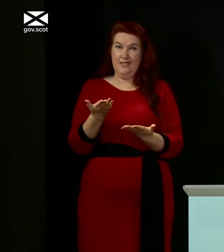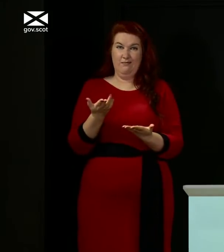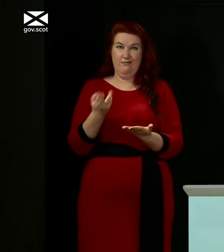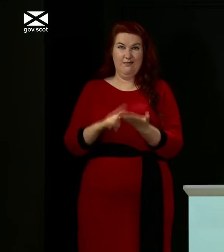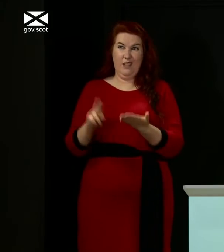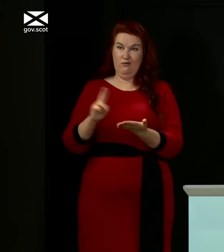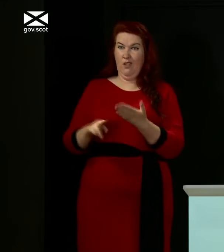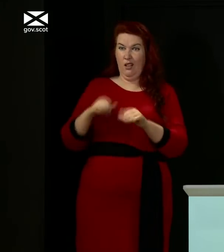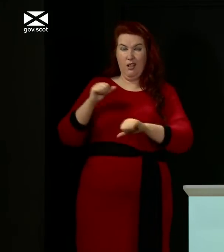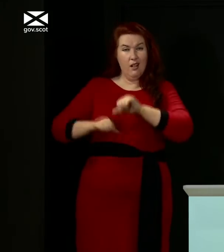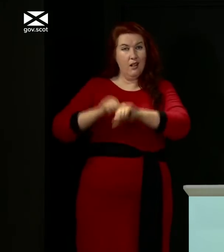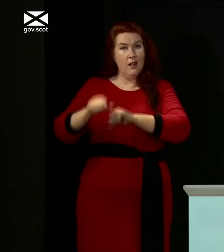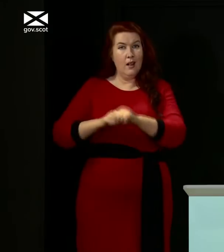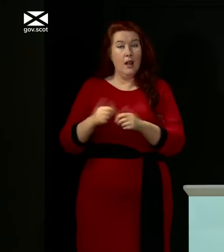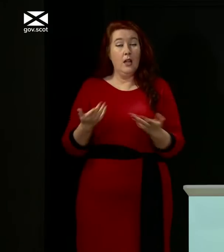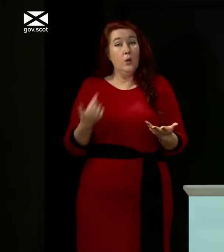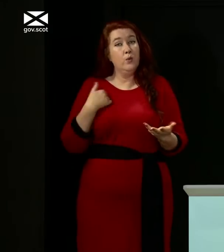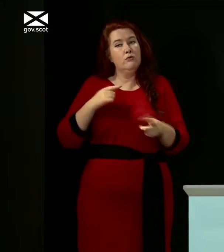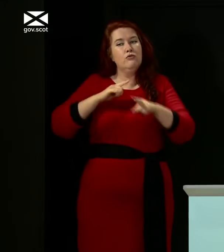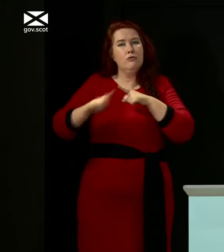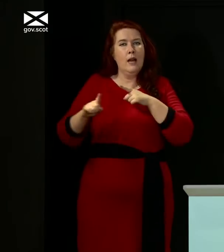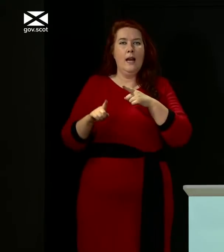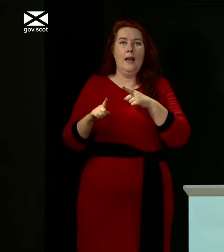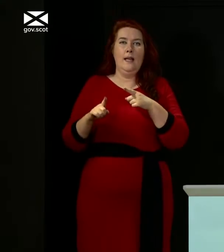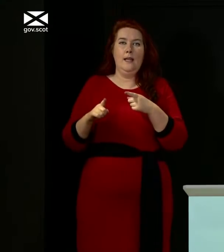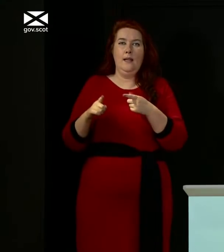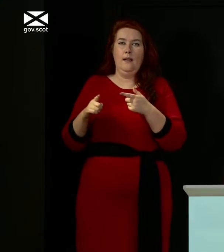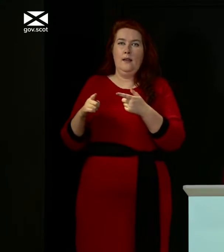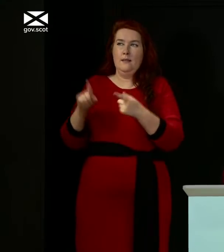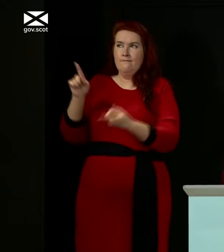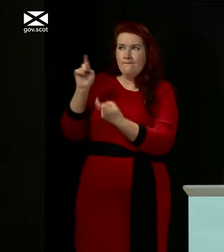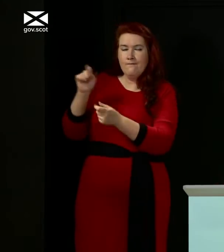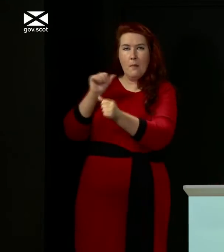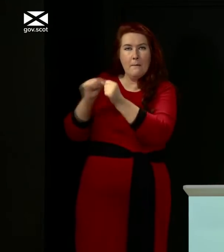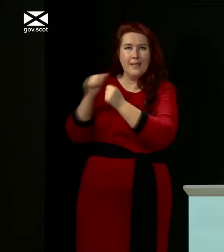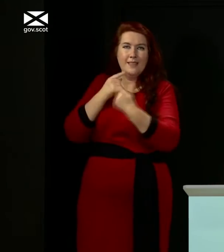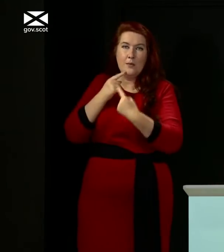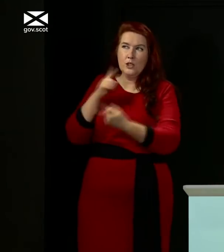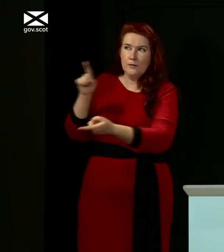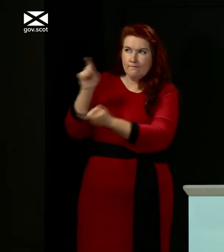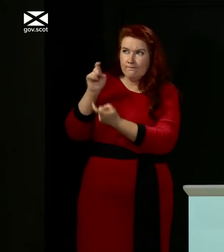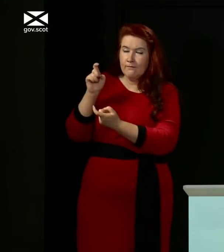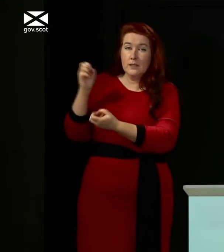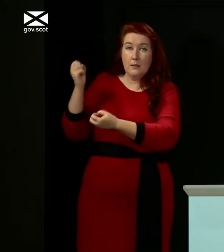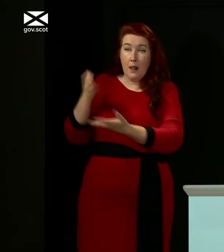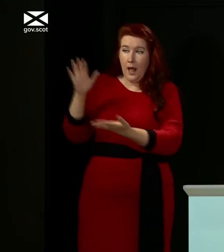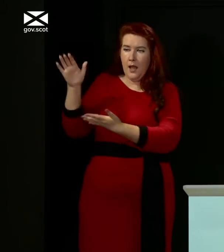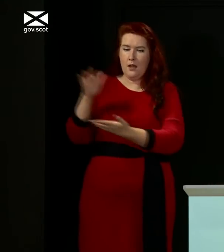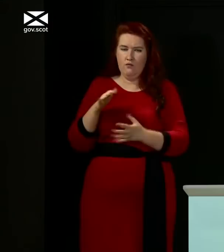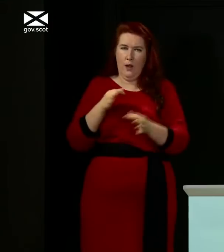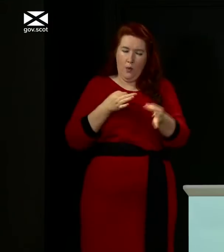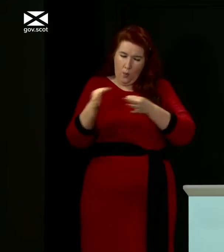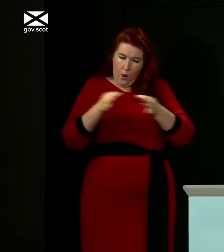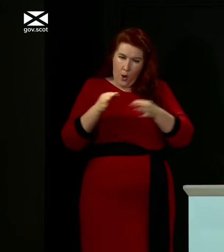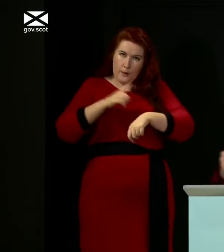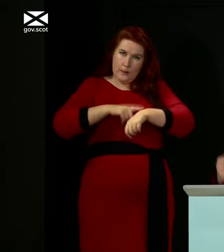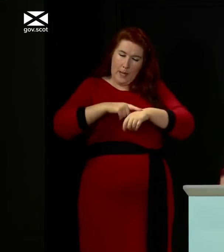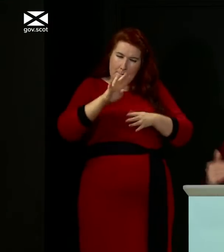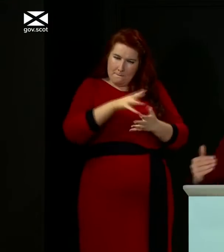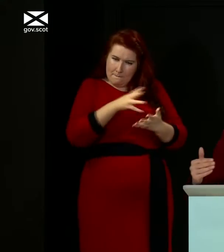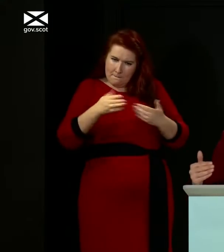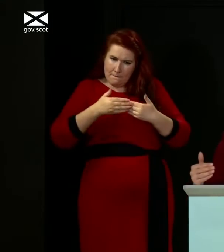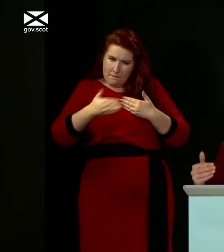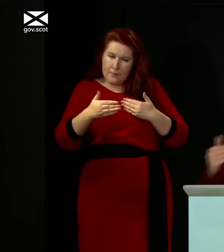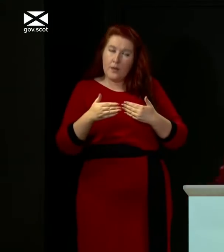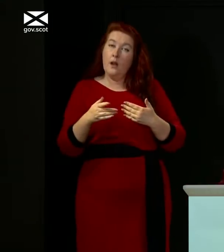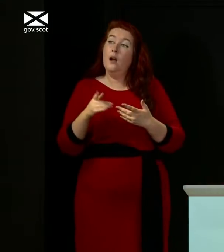working in. We're trying to get the best information on supply that we can, then work out the timescales based on that. And when some of these